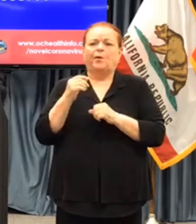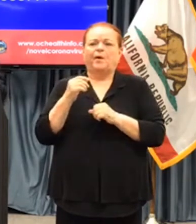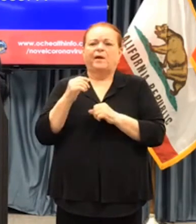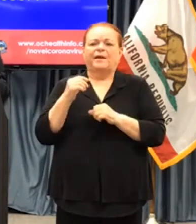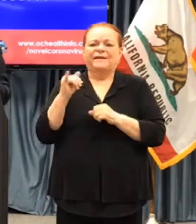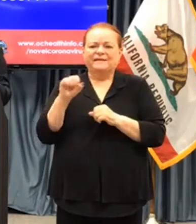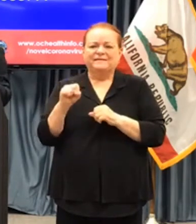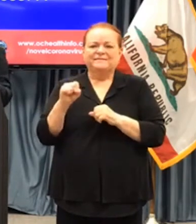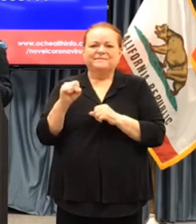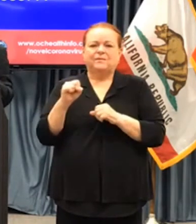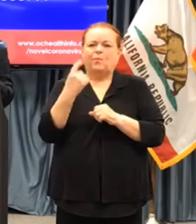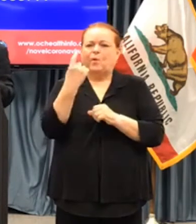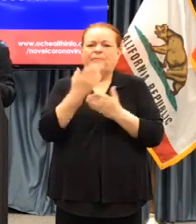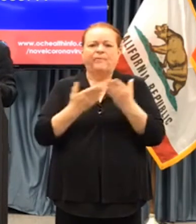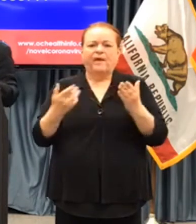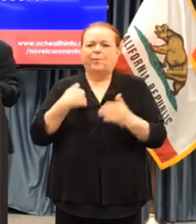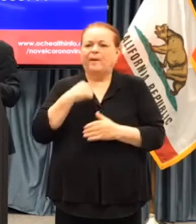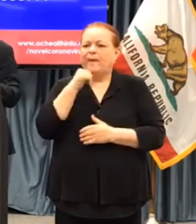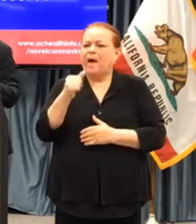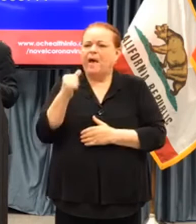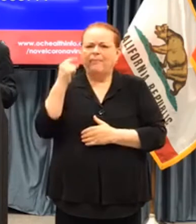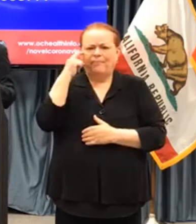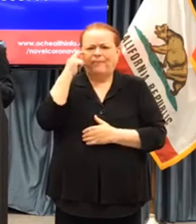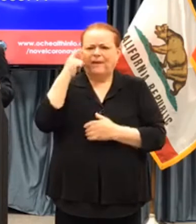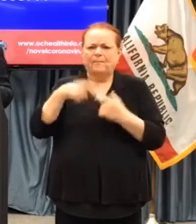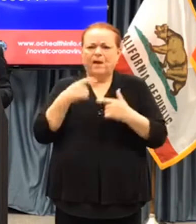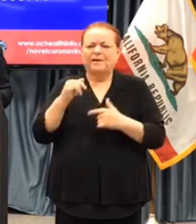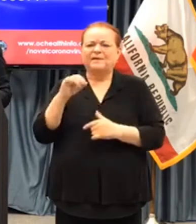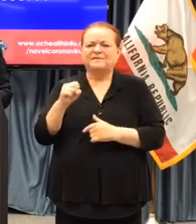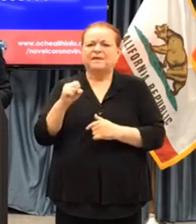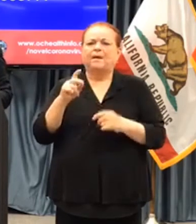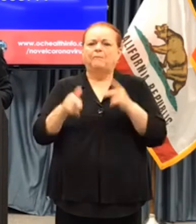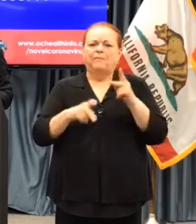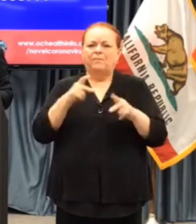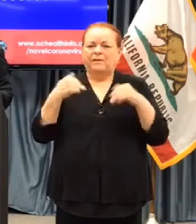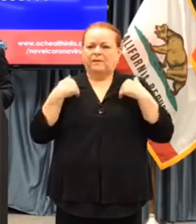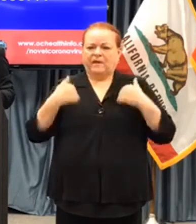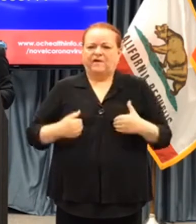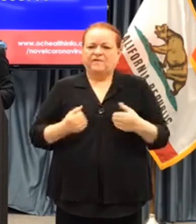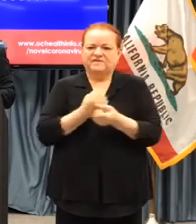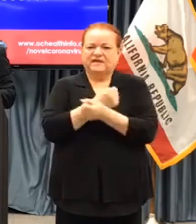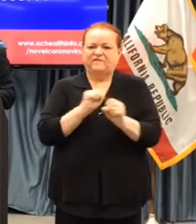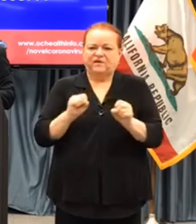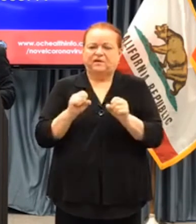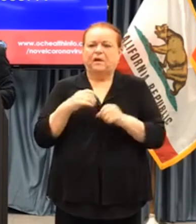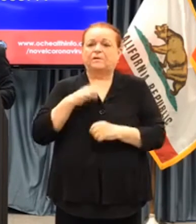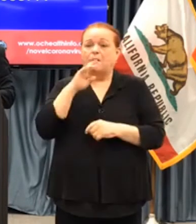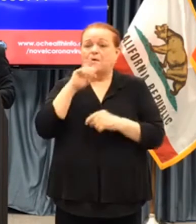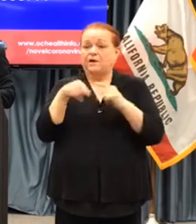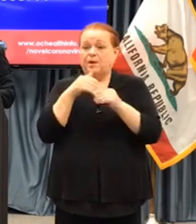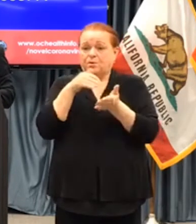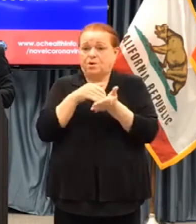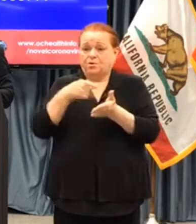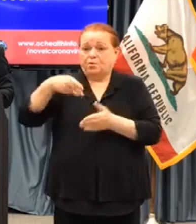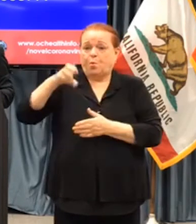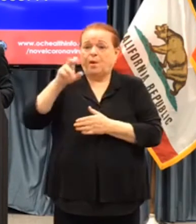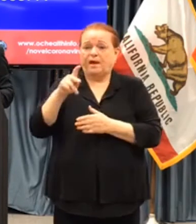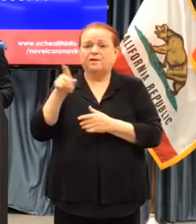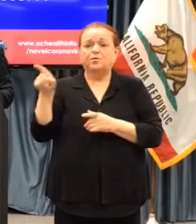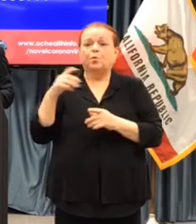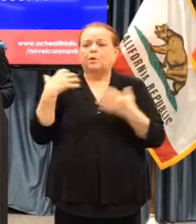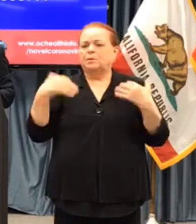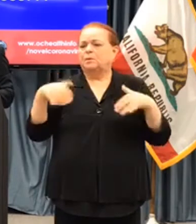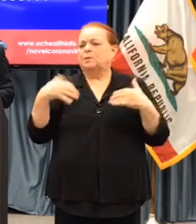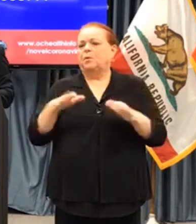public health safety. And Dr. Quick and her staff, as I've already acknowledged, and all the members of the healthcare agency are doing a